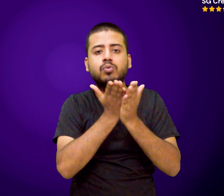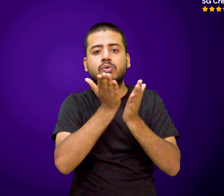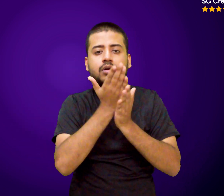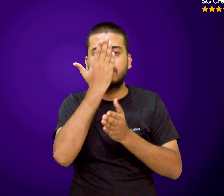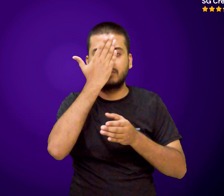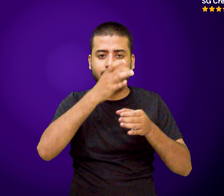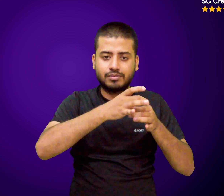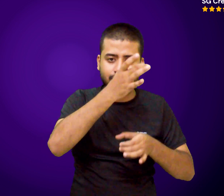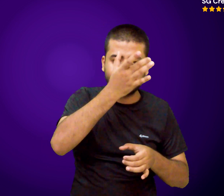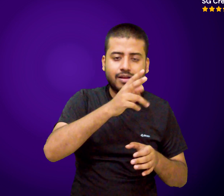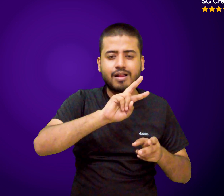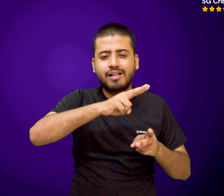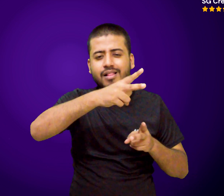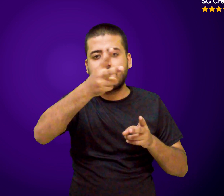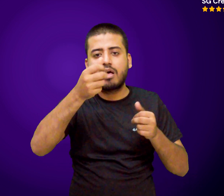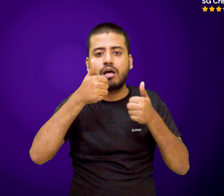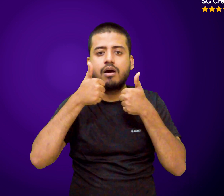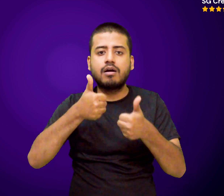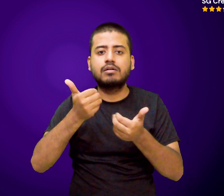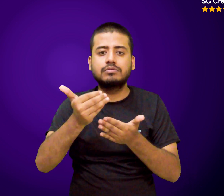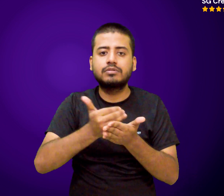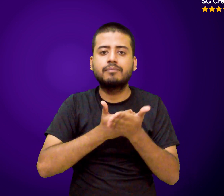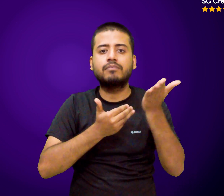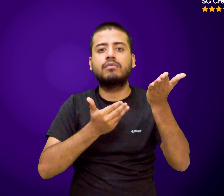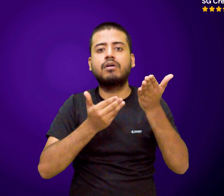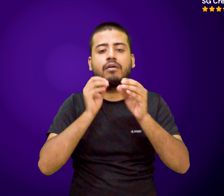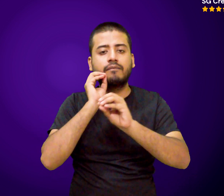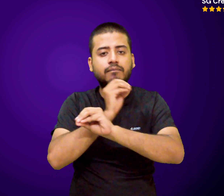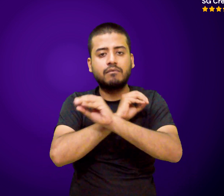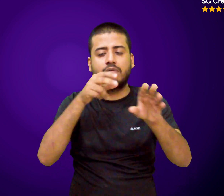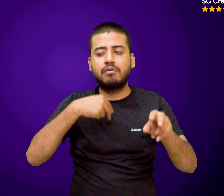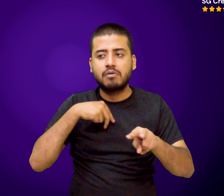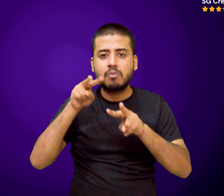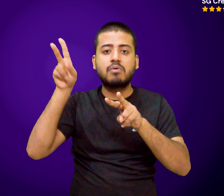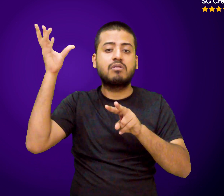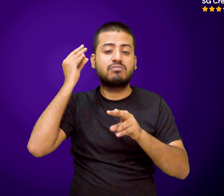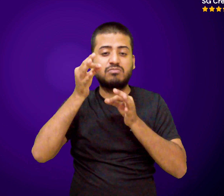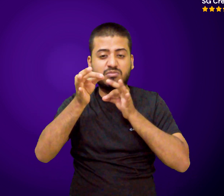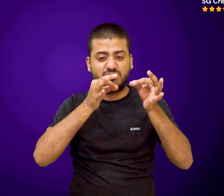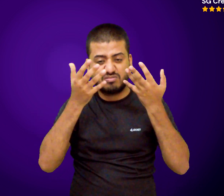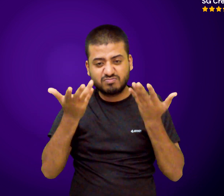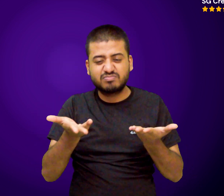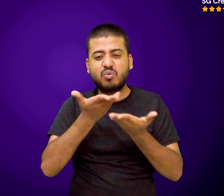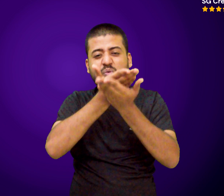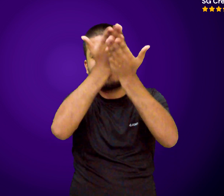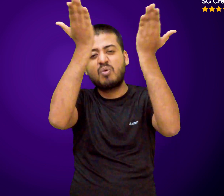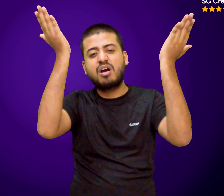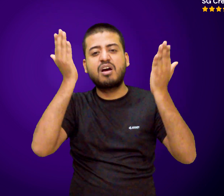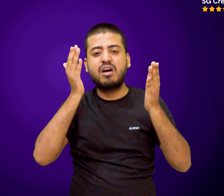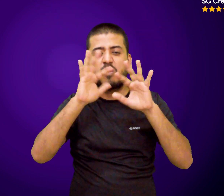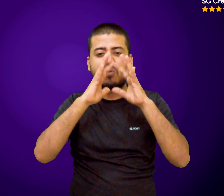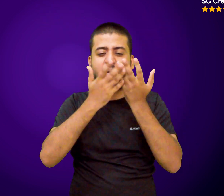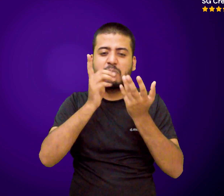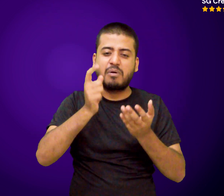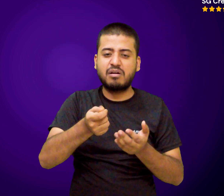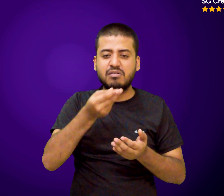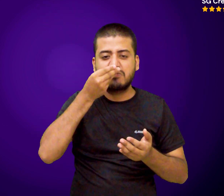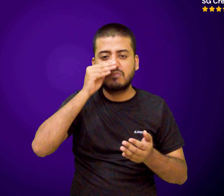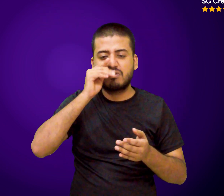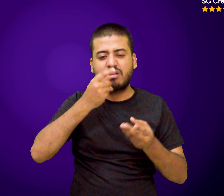a diuretic. It is important to drink water alongside wine to stay hydrated. Moderation is key. When consumed